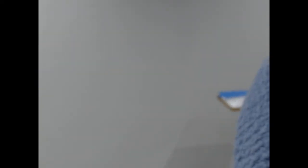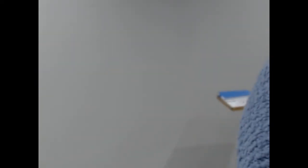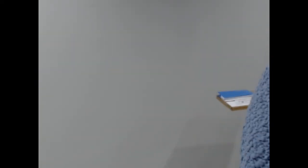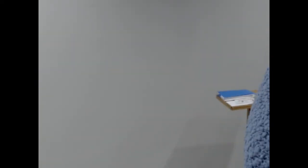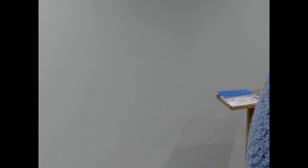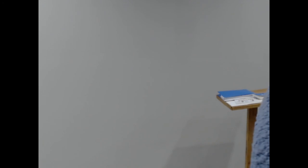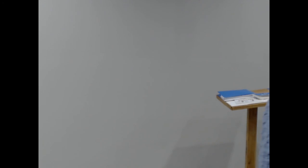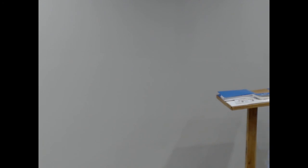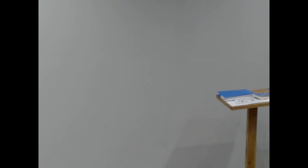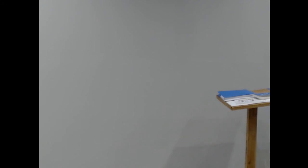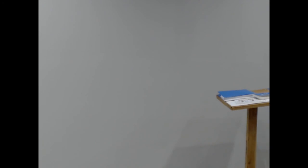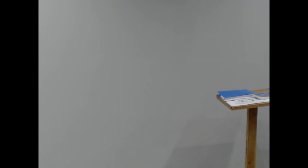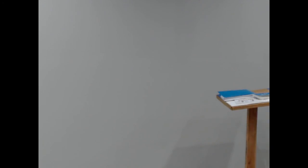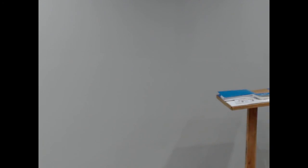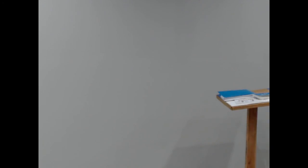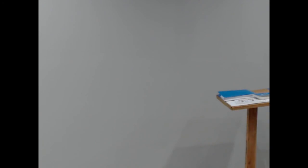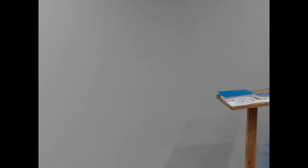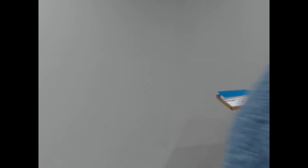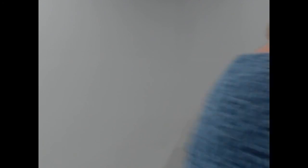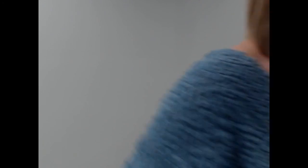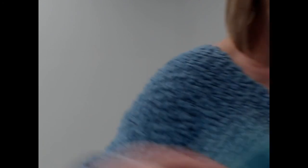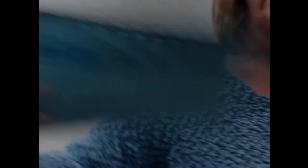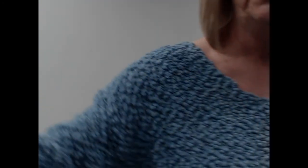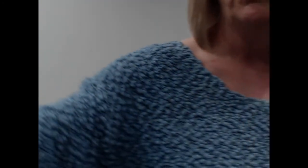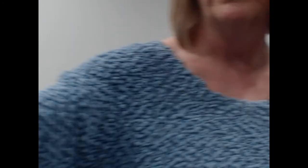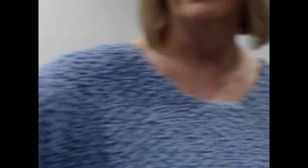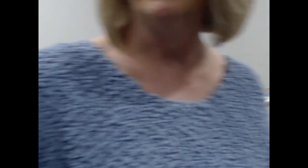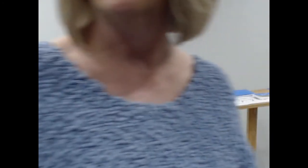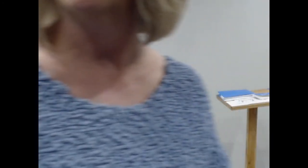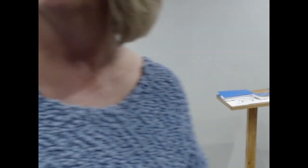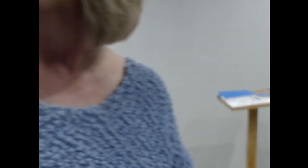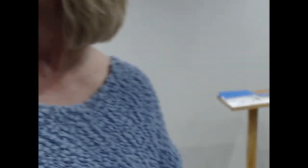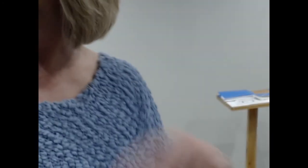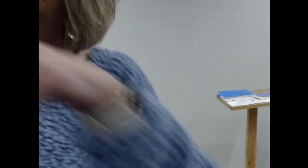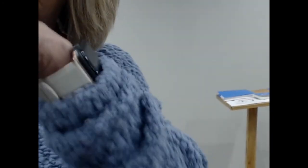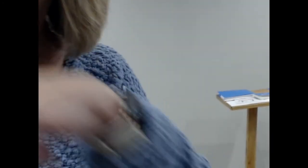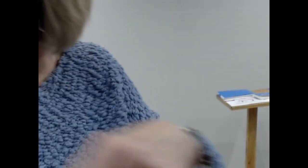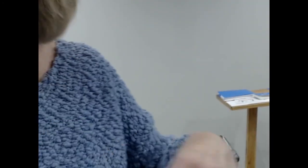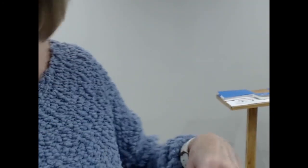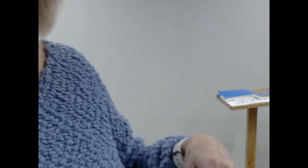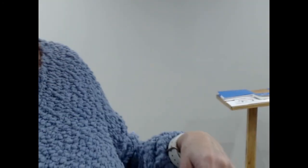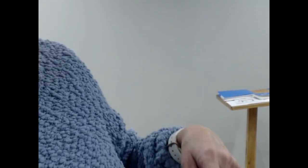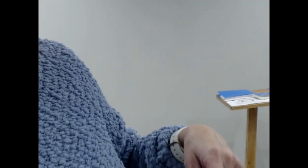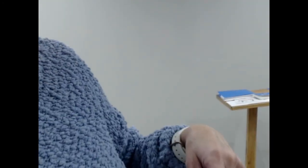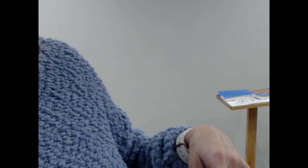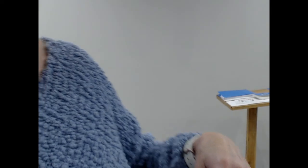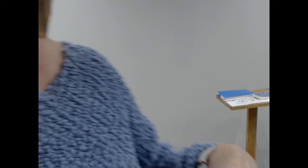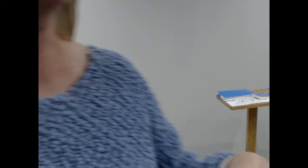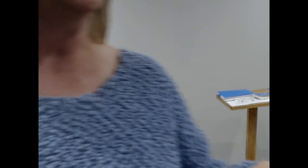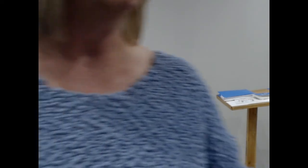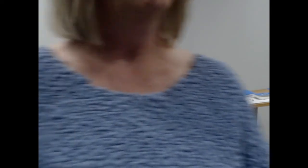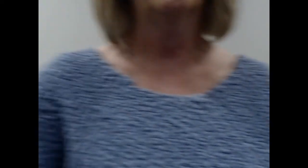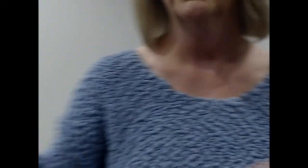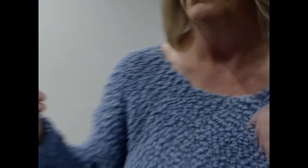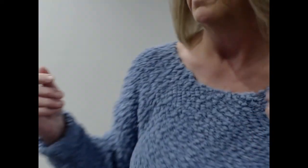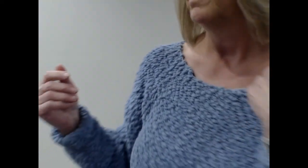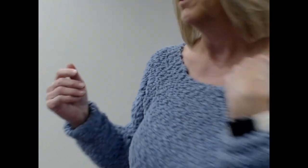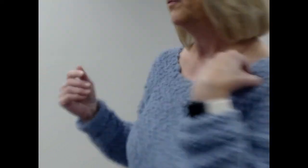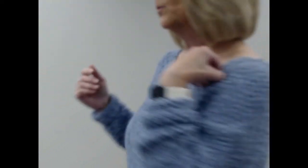Y'all just kind of pass them around. I'm sorry I don't have any more than this. Okay, just skip to those boys back there then. But if you want to